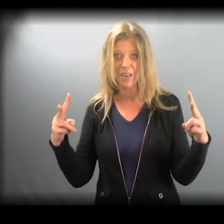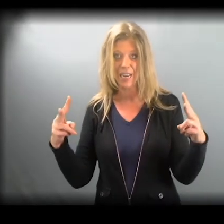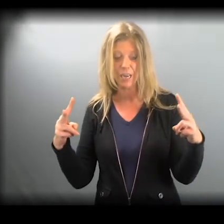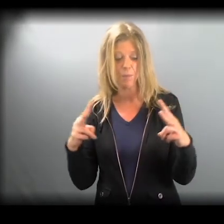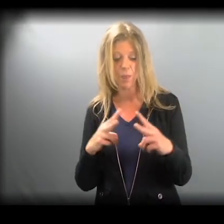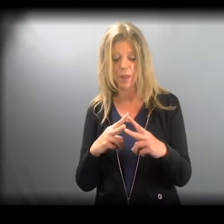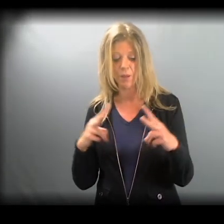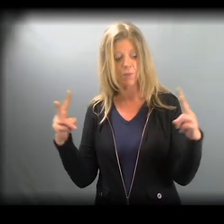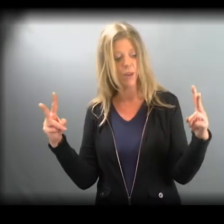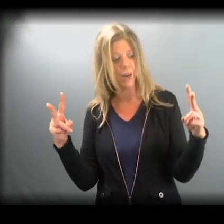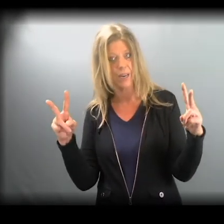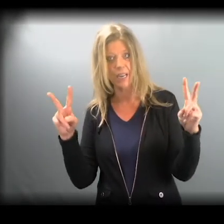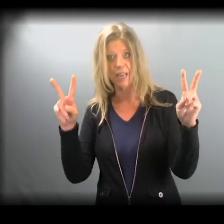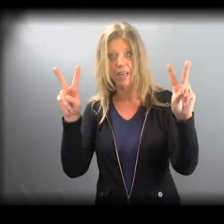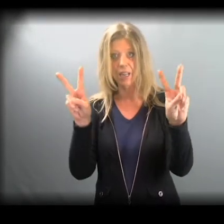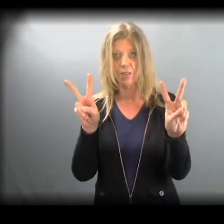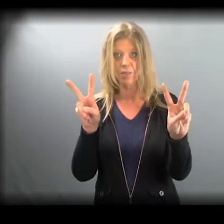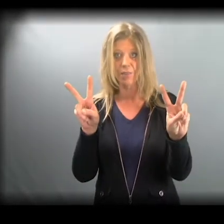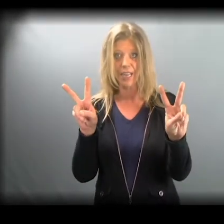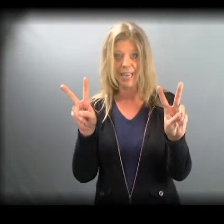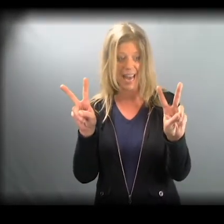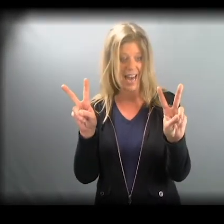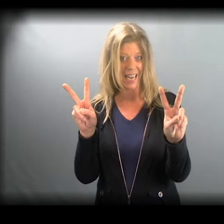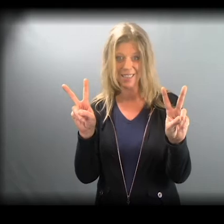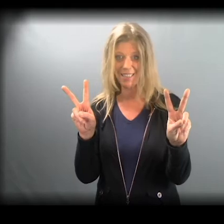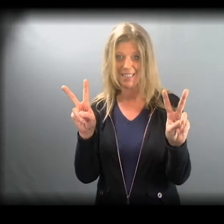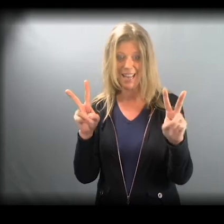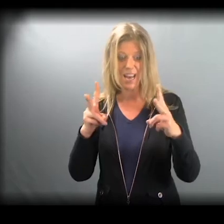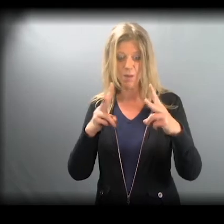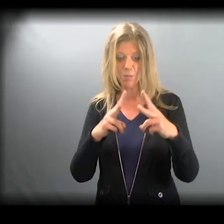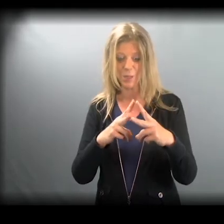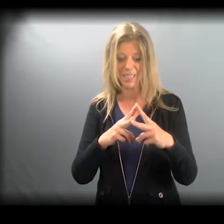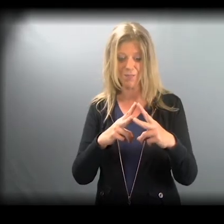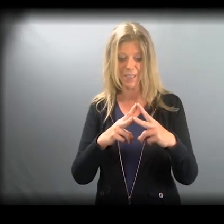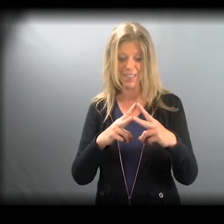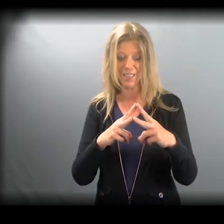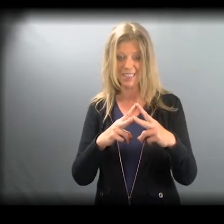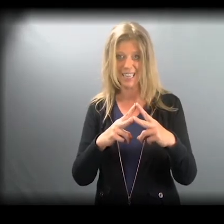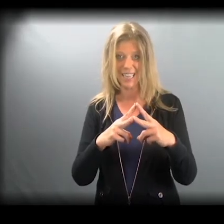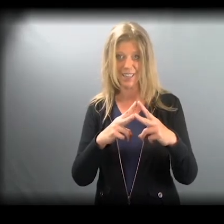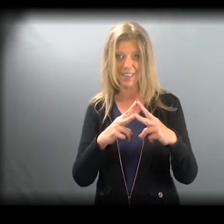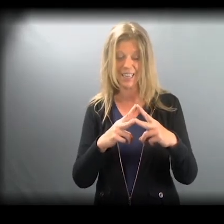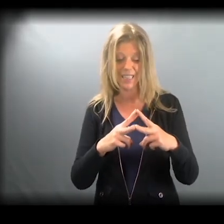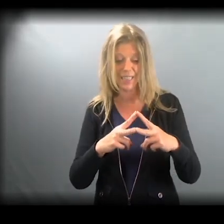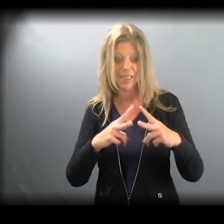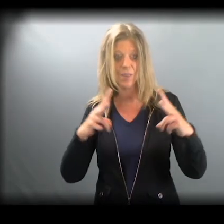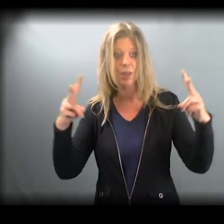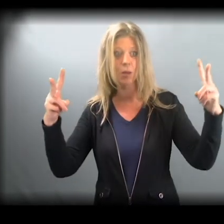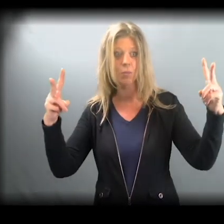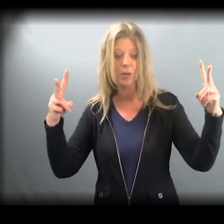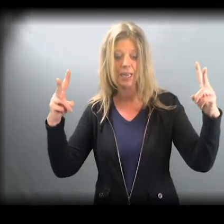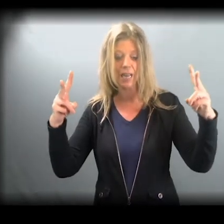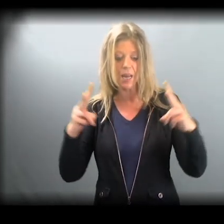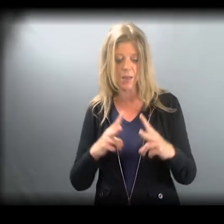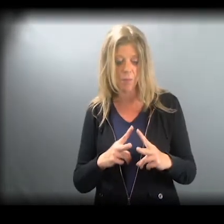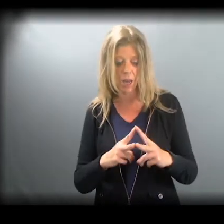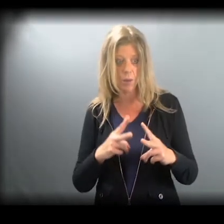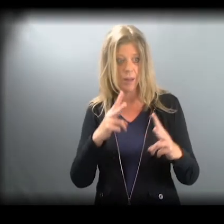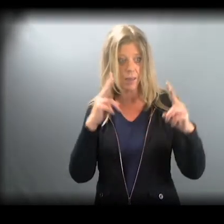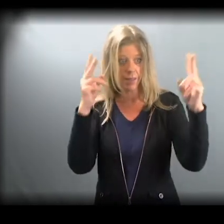Very. The V hands, put the fingers together like this and bring them up as though